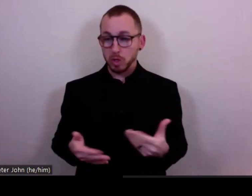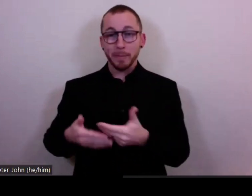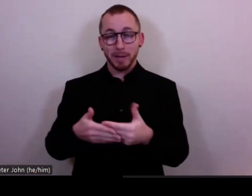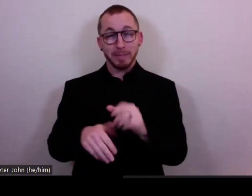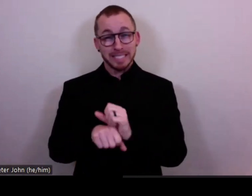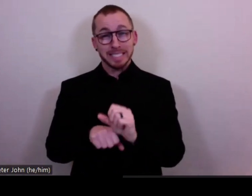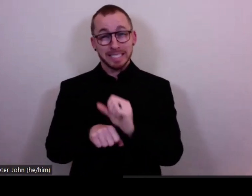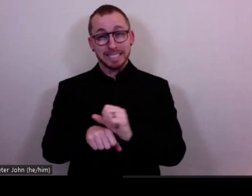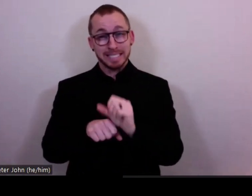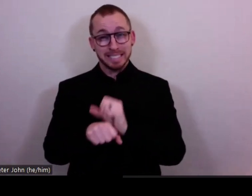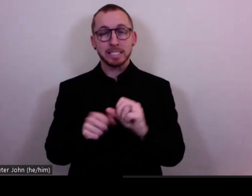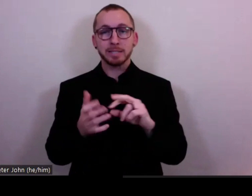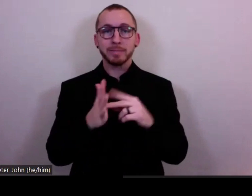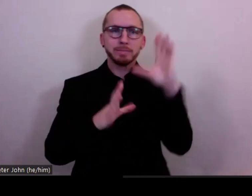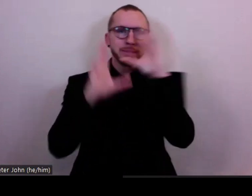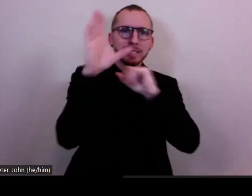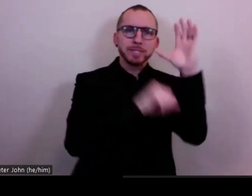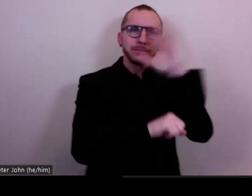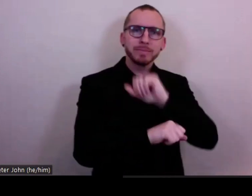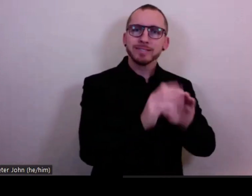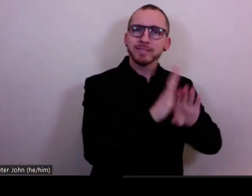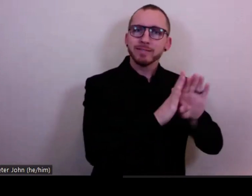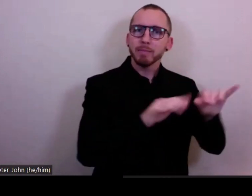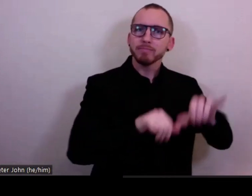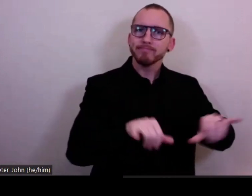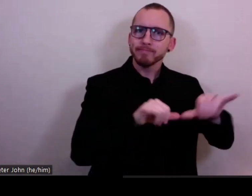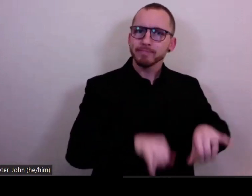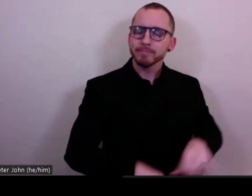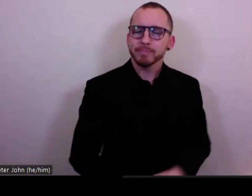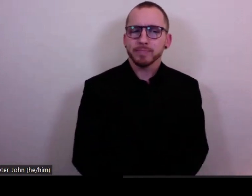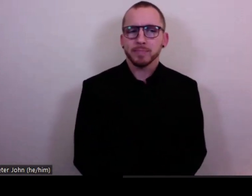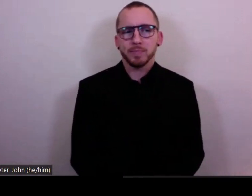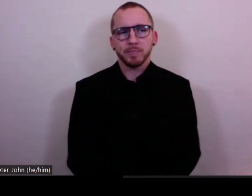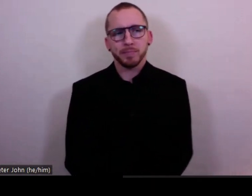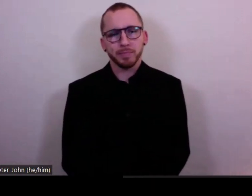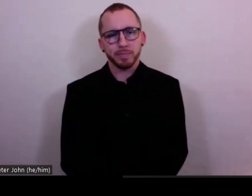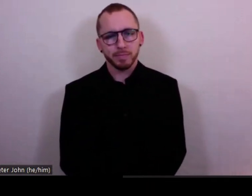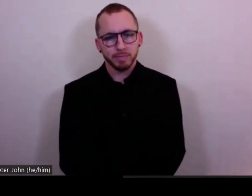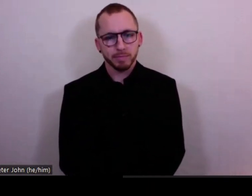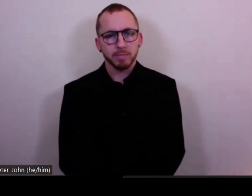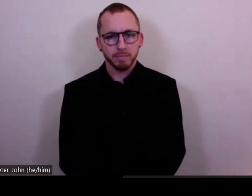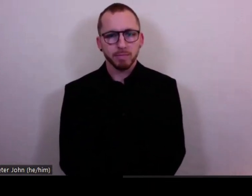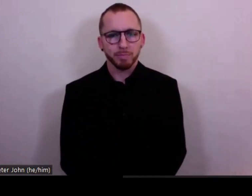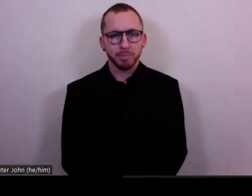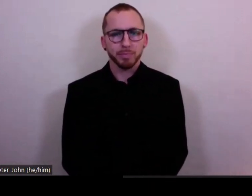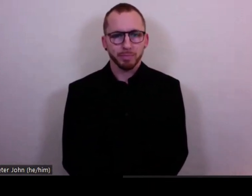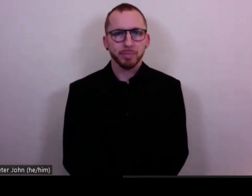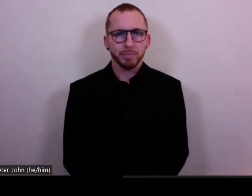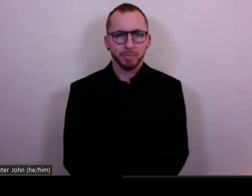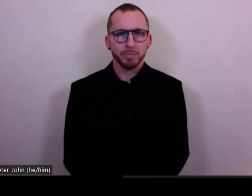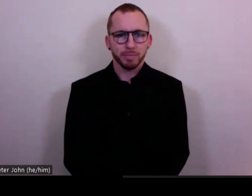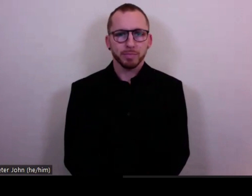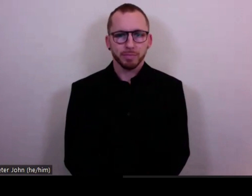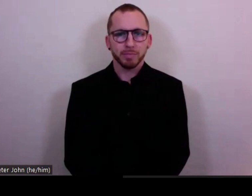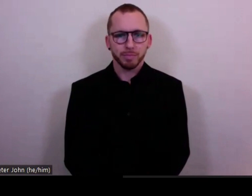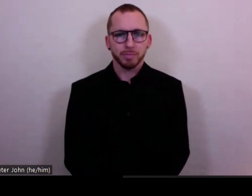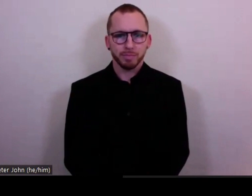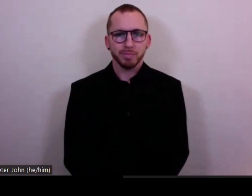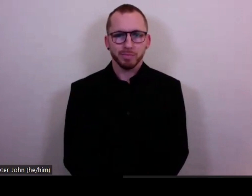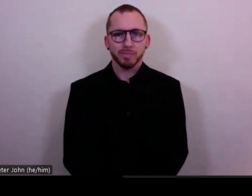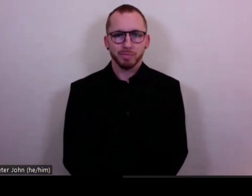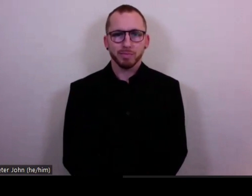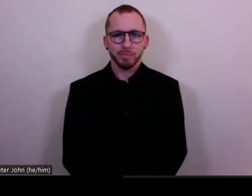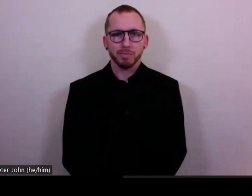in and we diagnose for other things, and they have missed crucial developmental milestones, crucial developmental